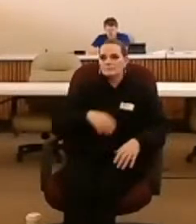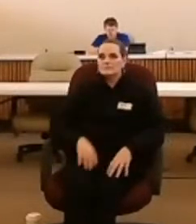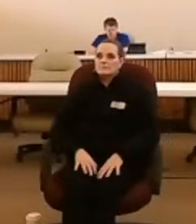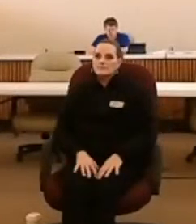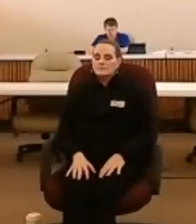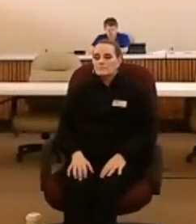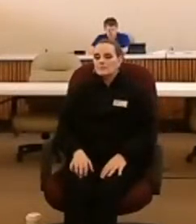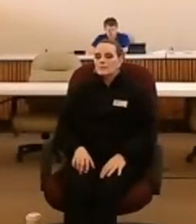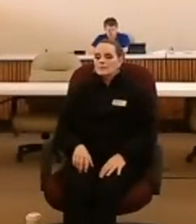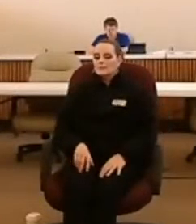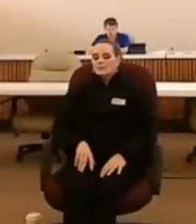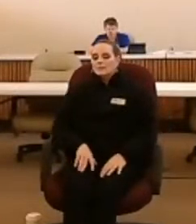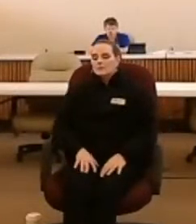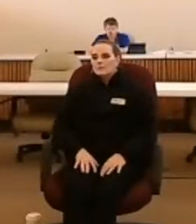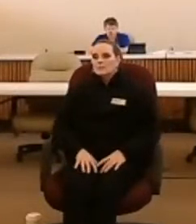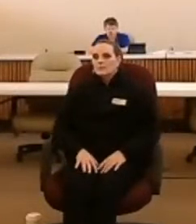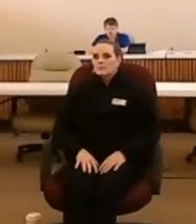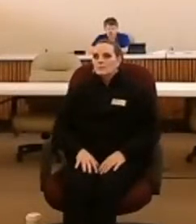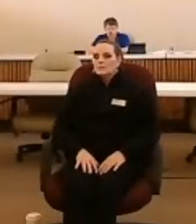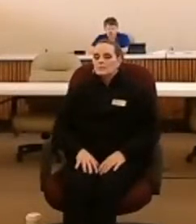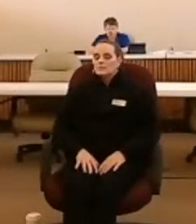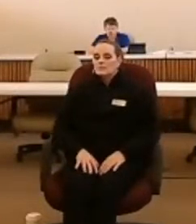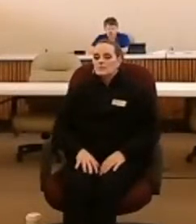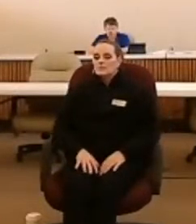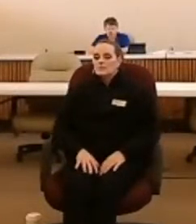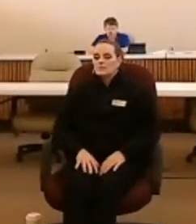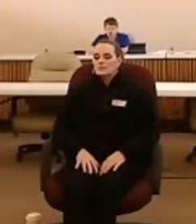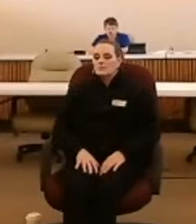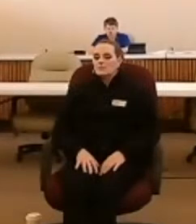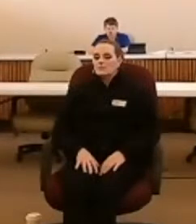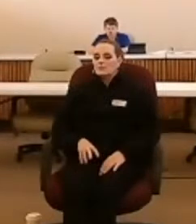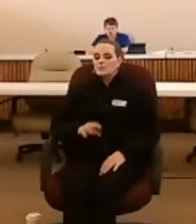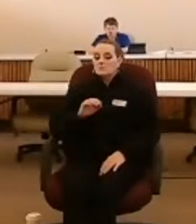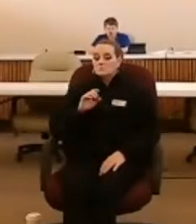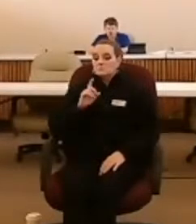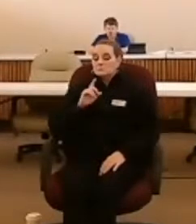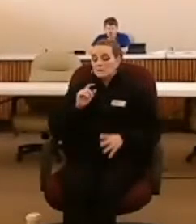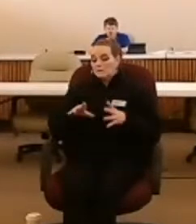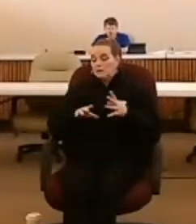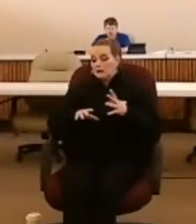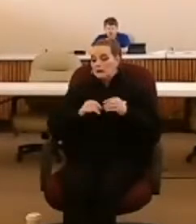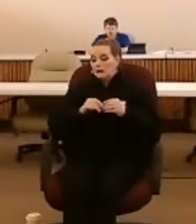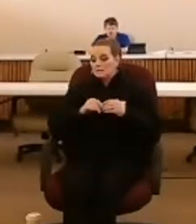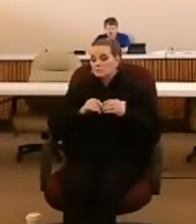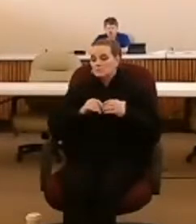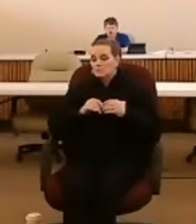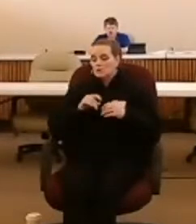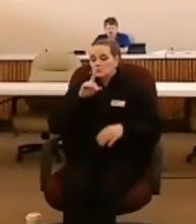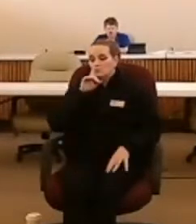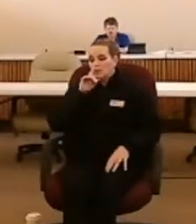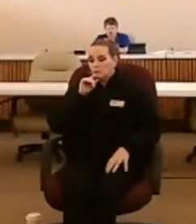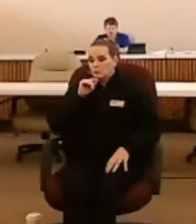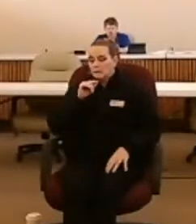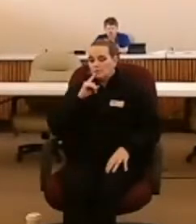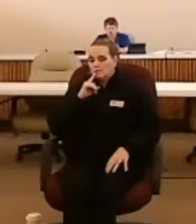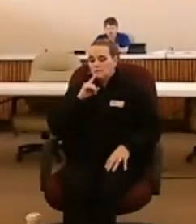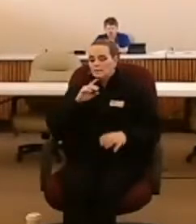mailbox, could they ever be with their postal or with their newspaper mailboxes? I don't At the even know where bottom- those are. Bottom of their